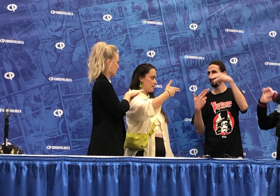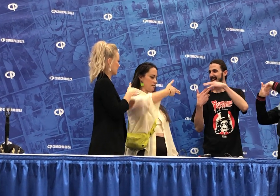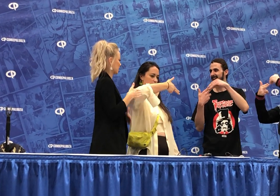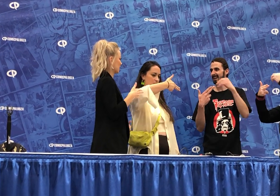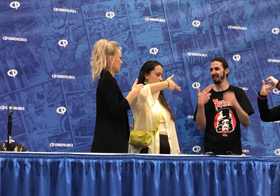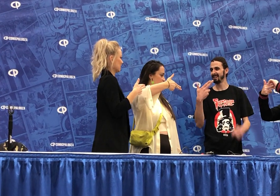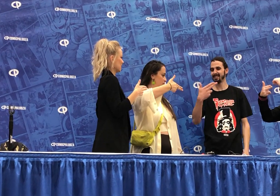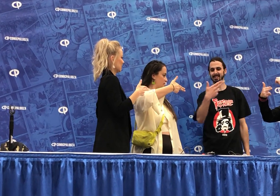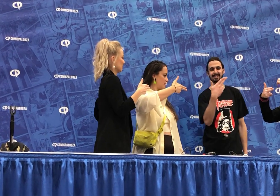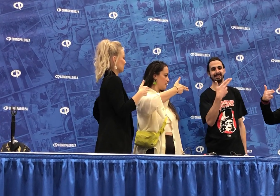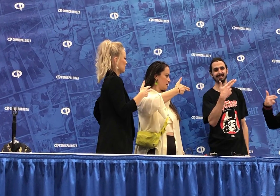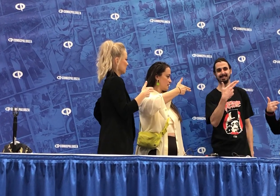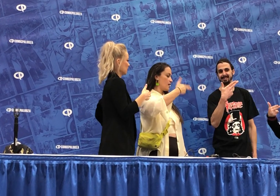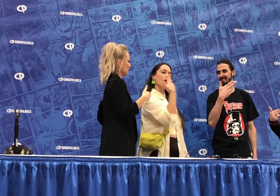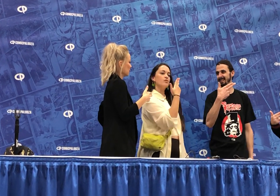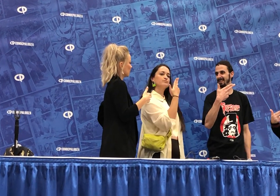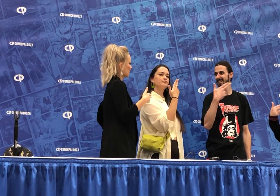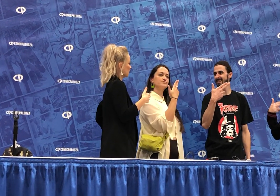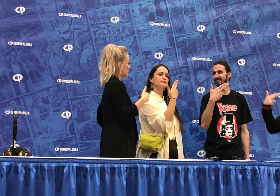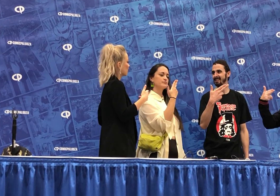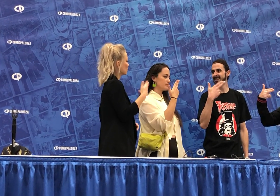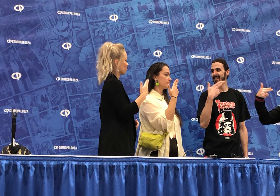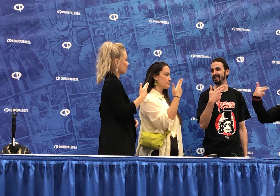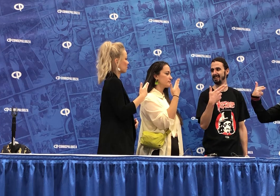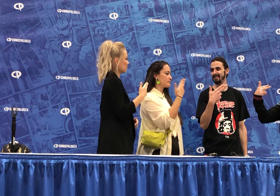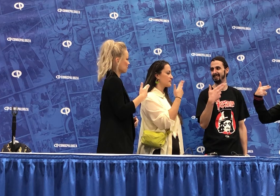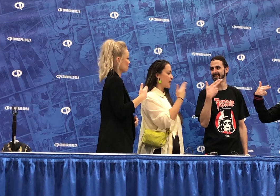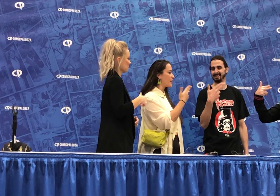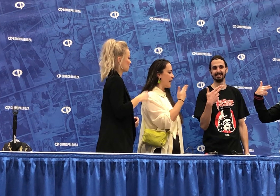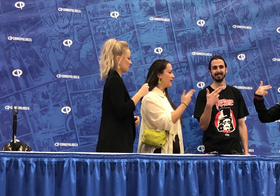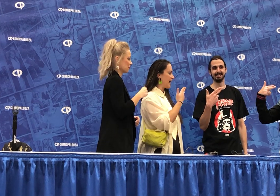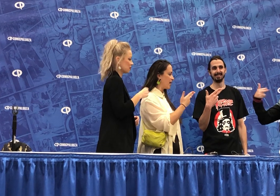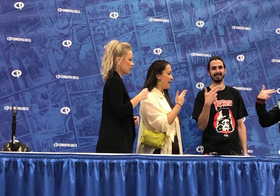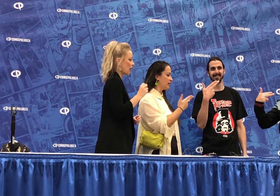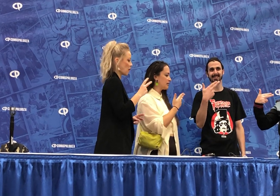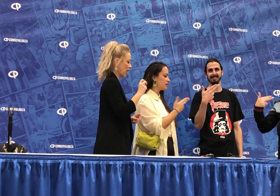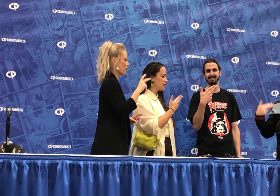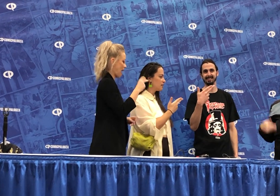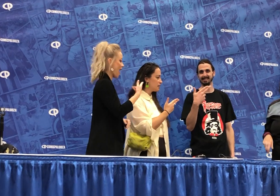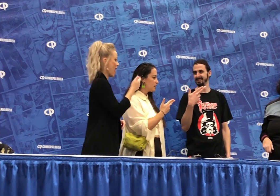Just to show the hand shape that, or like how his hand is kind of shaped there. Yeah.